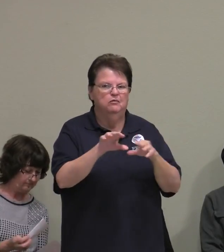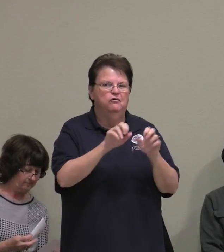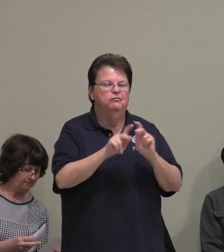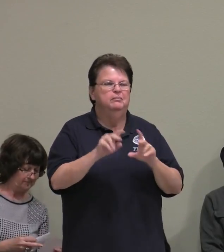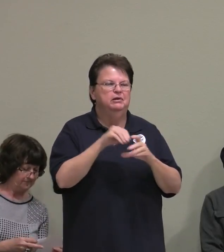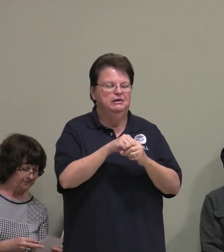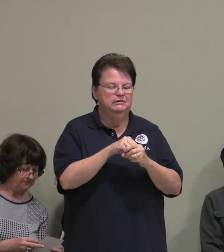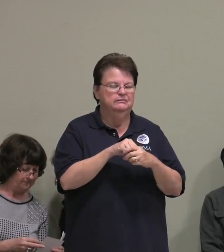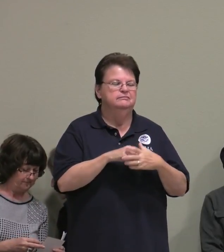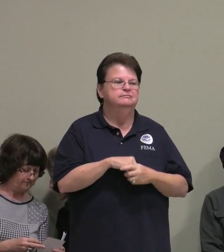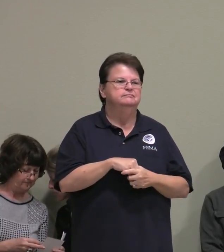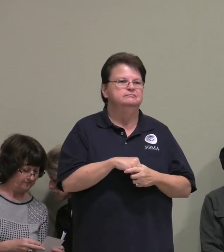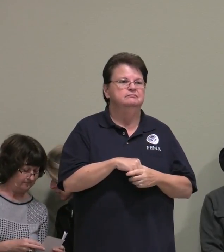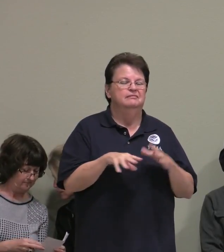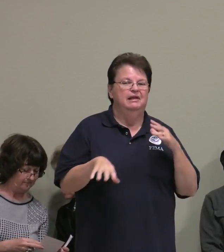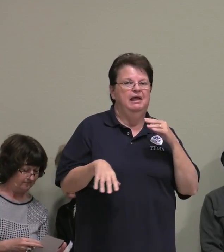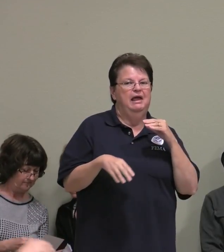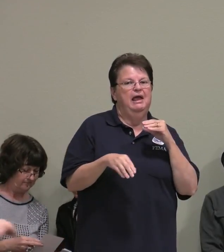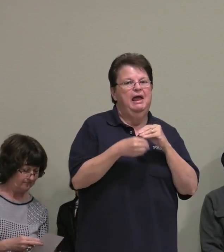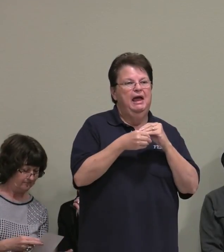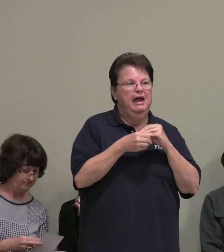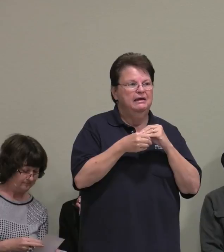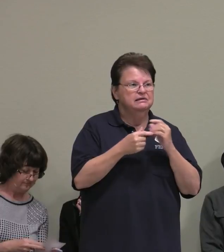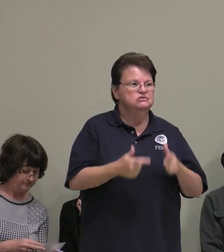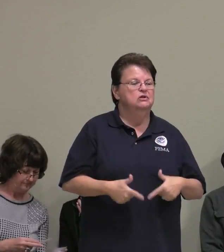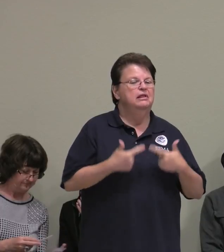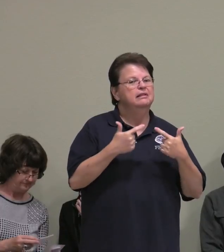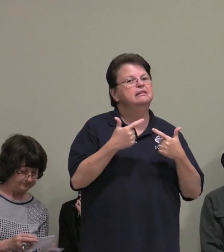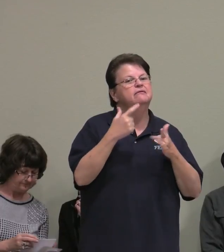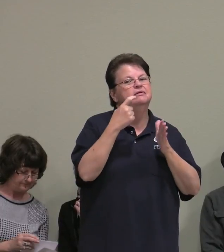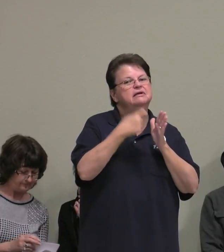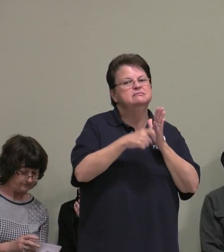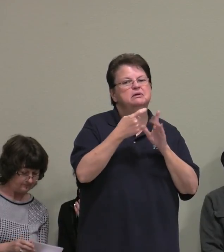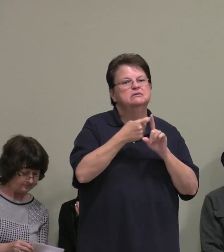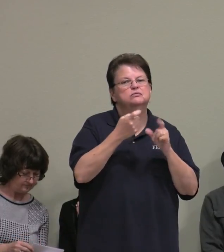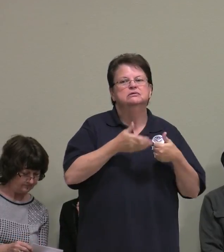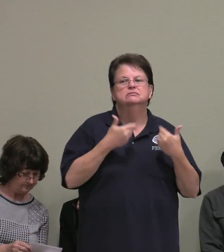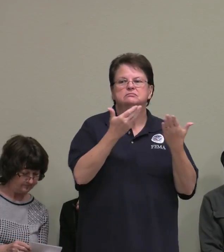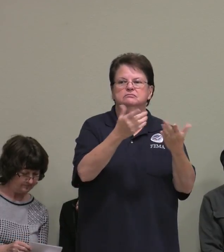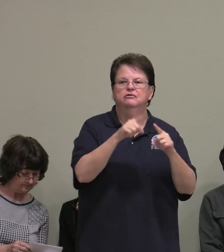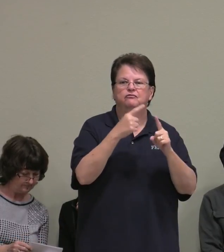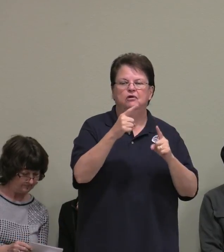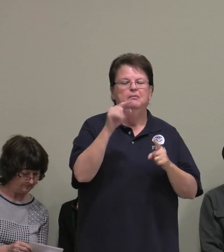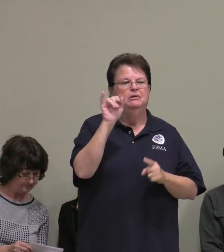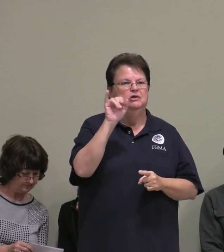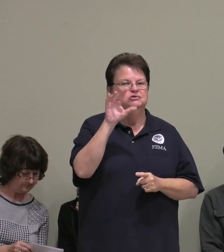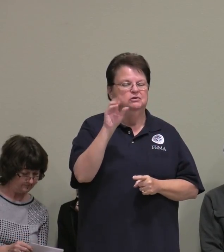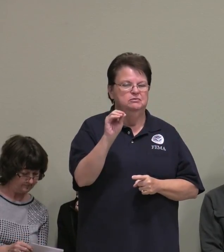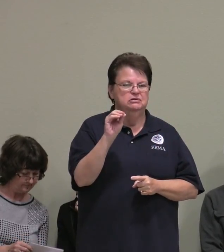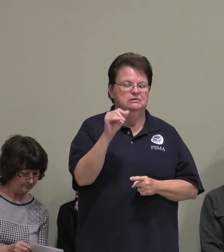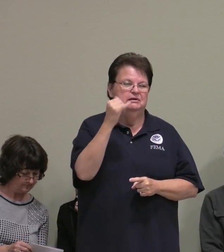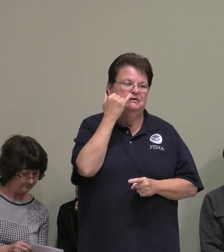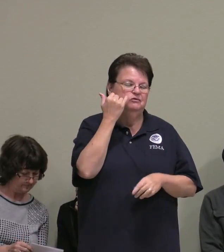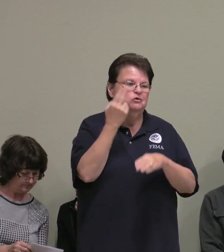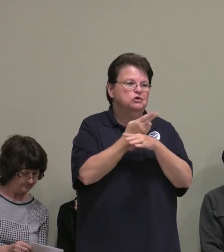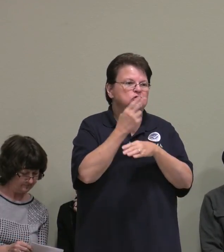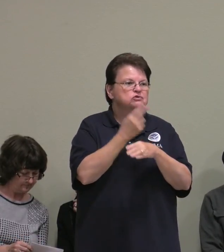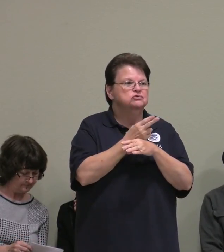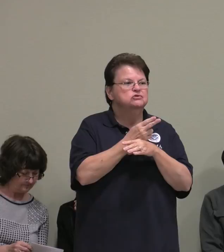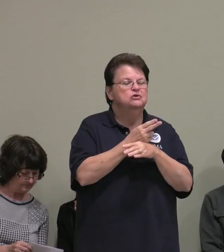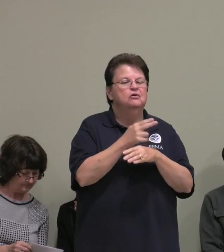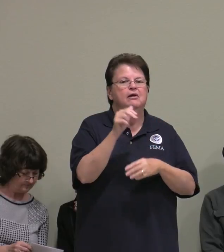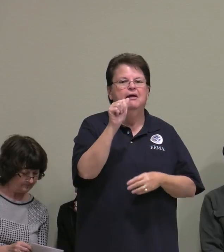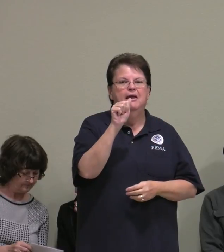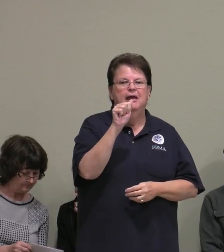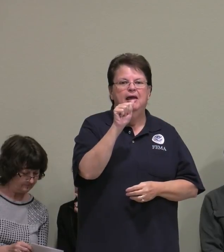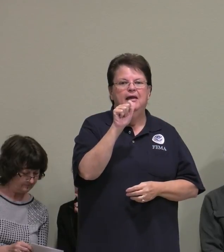ALE, the additional living expense, was brought up by your insurance commissioner. If you are using your ALE right